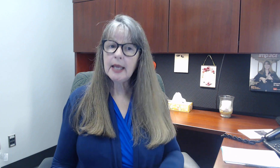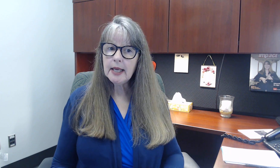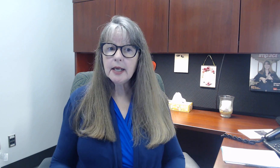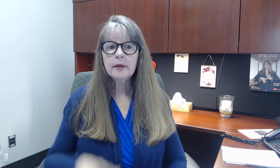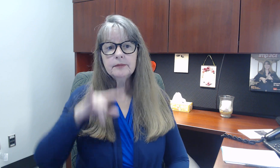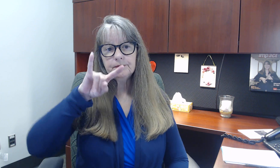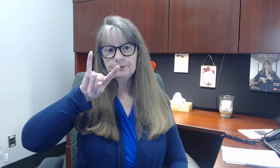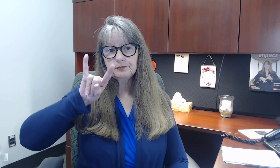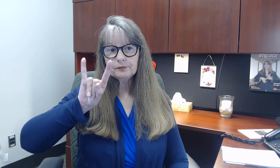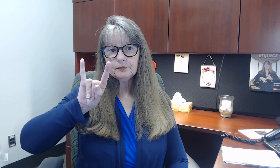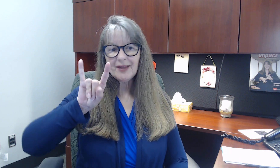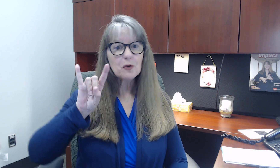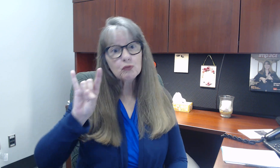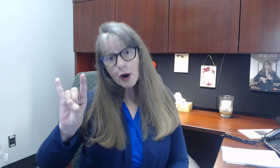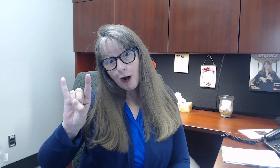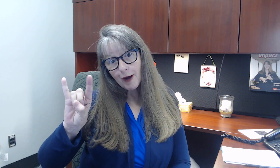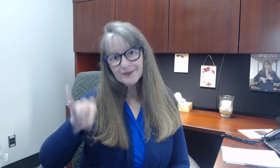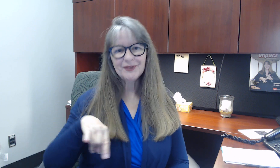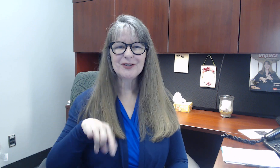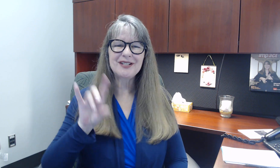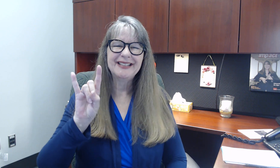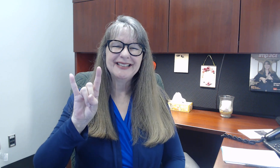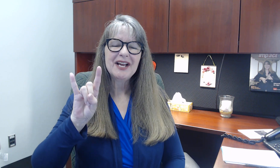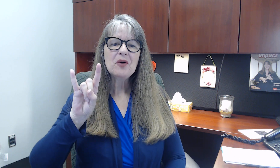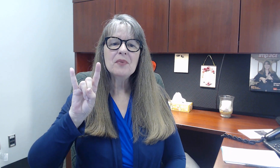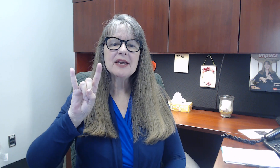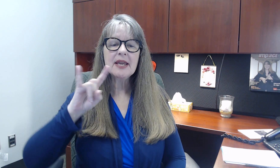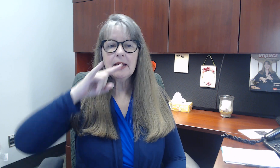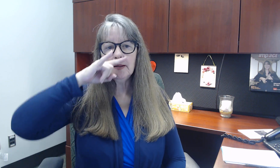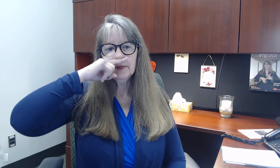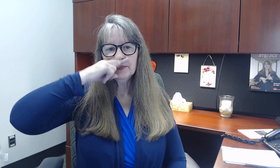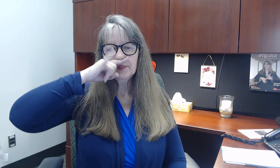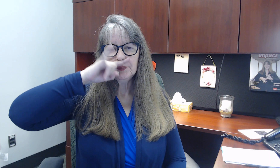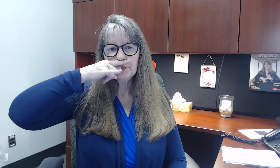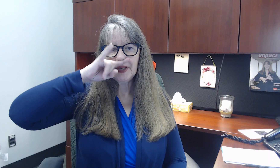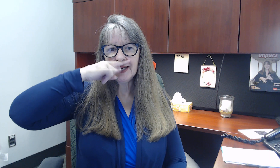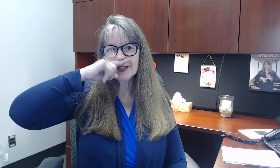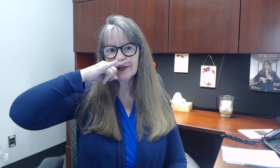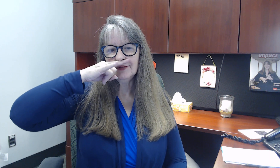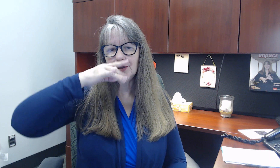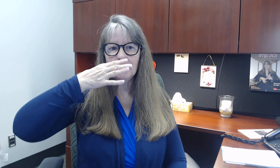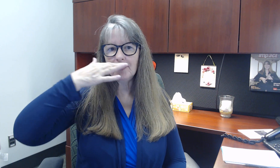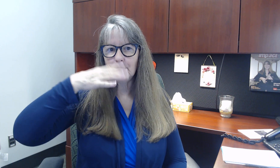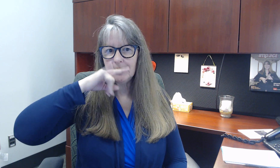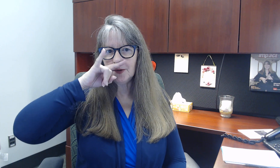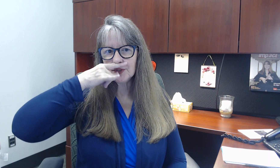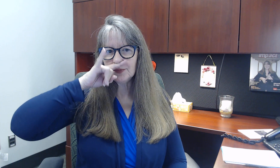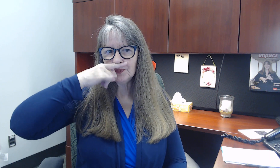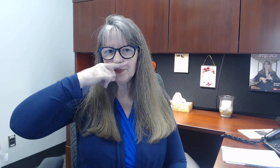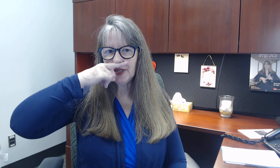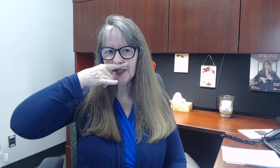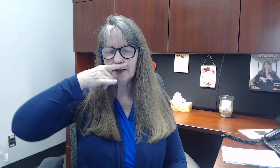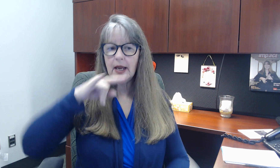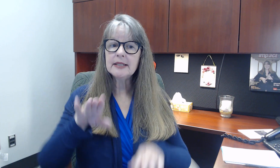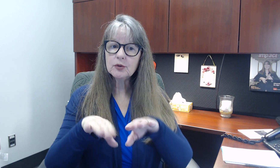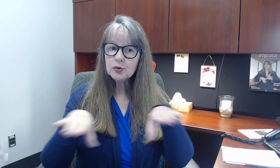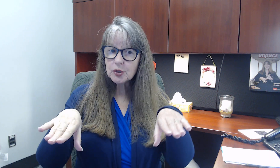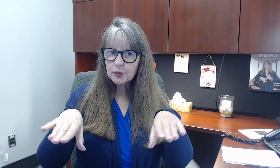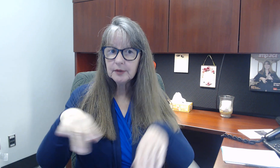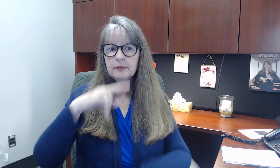Kid, rock on first, but kid, because, you know, they have a runny nose. Kid. I still do children, but